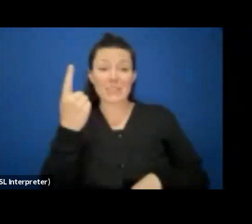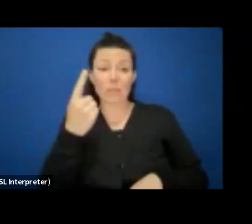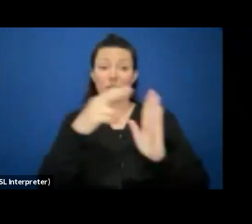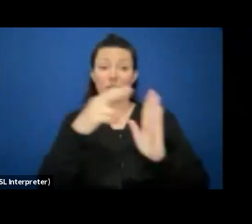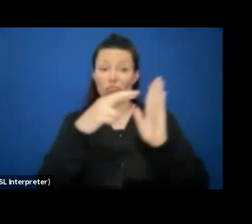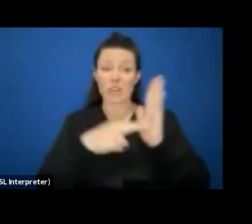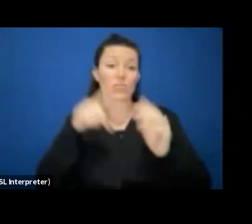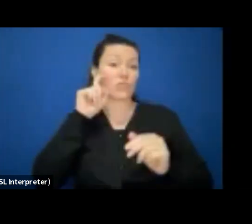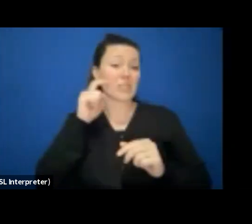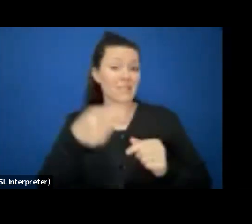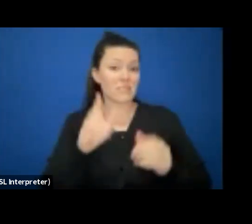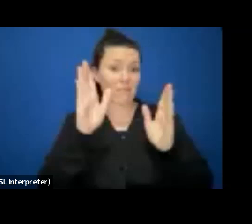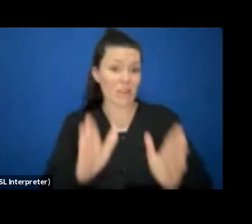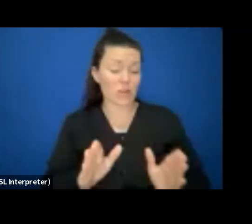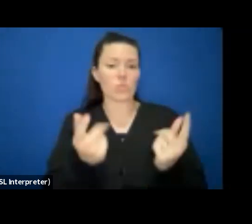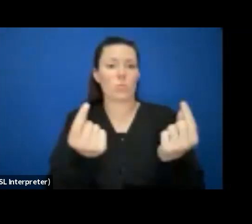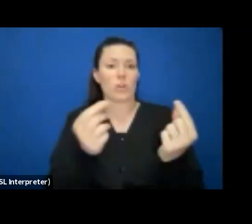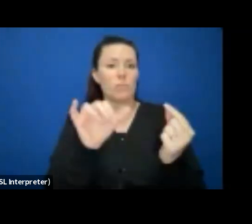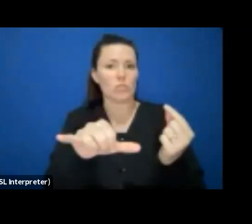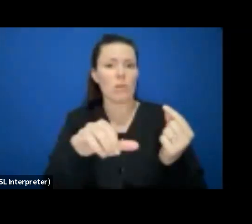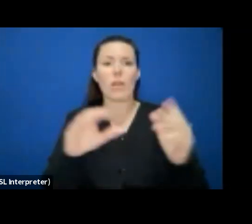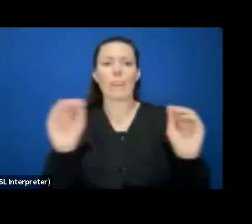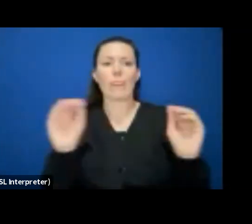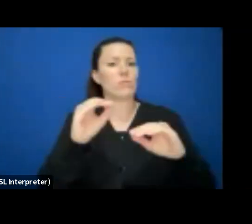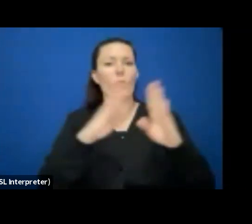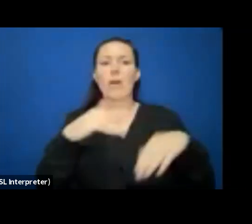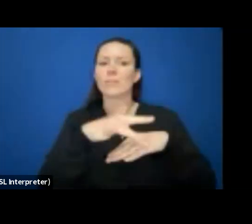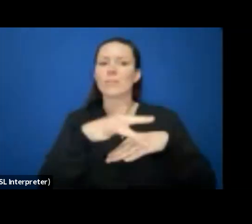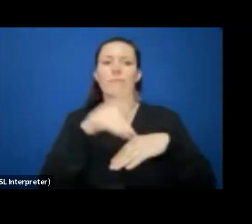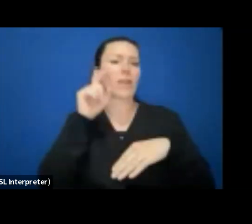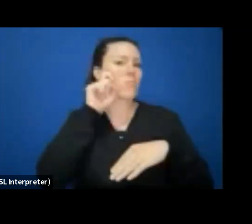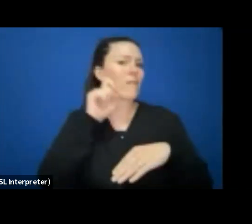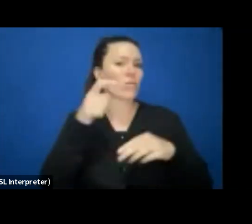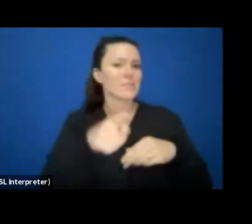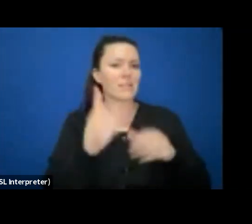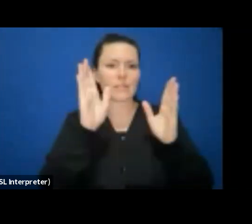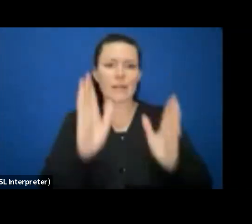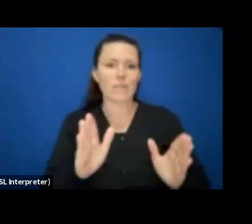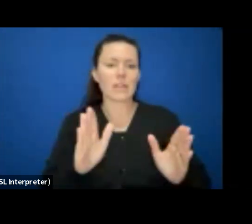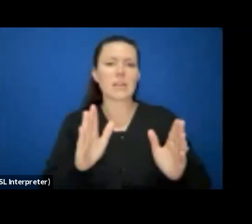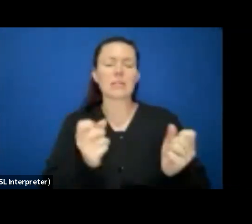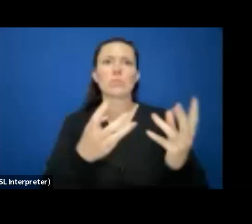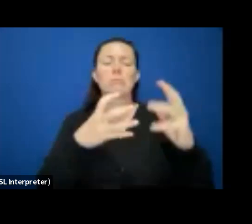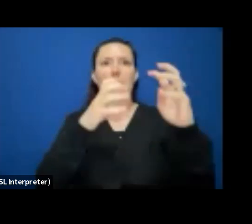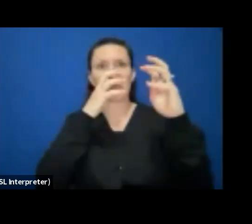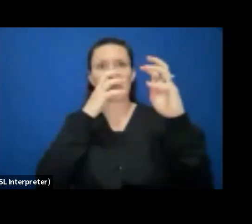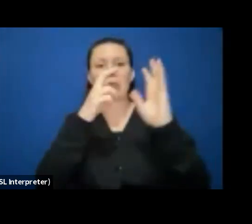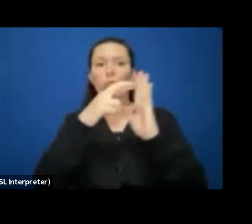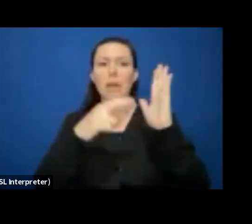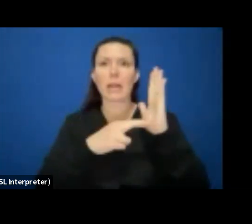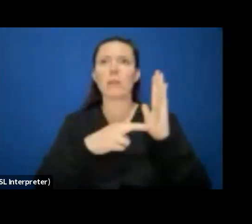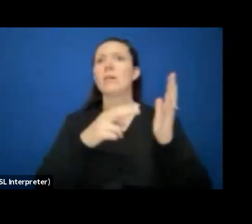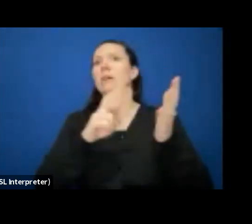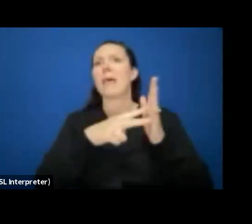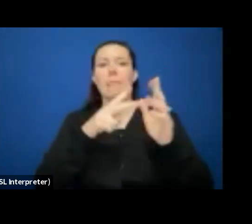290s, there is no housing for them, because they have all those requirements, stay away from the schools, from the